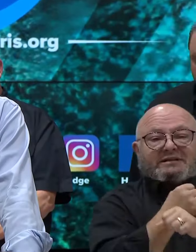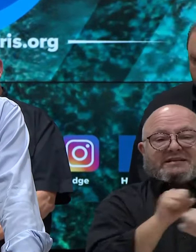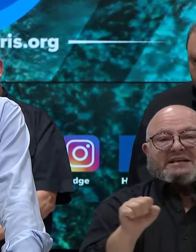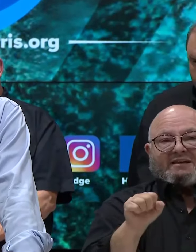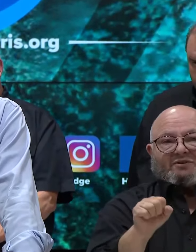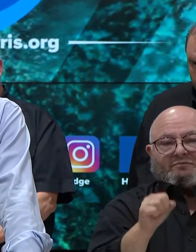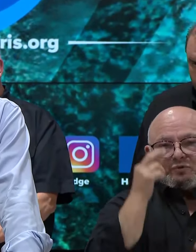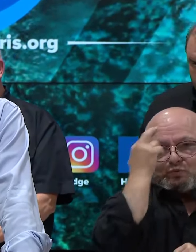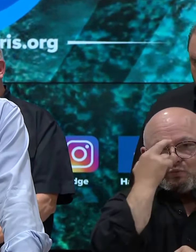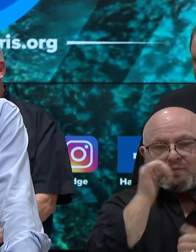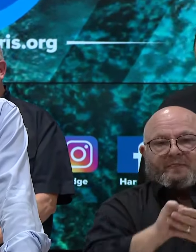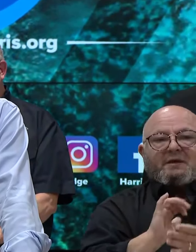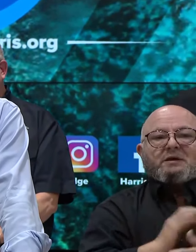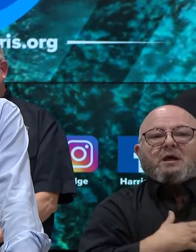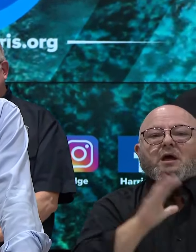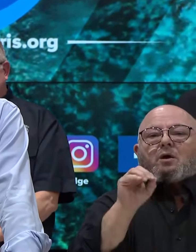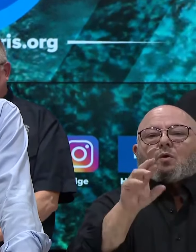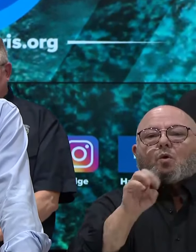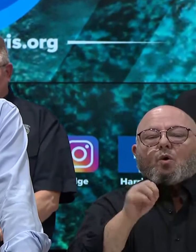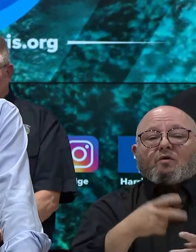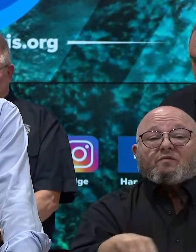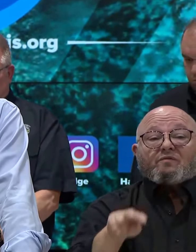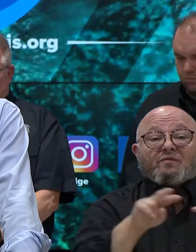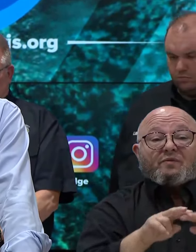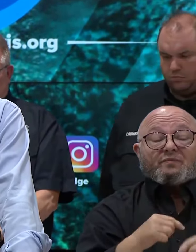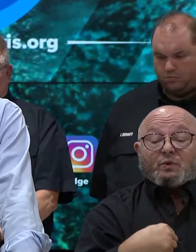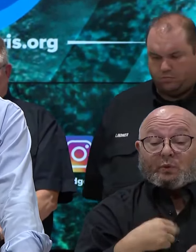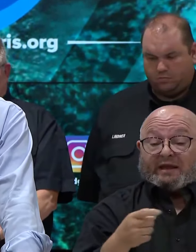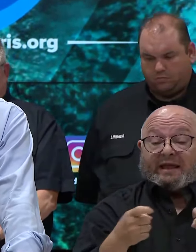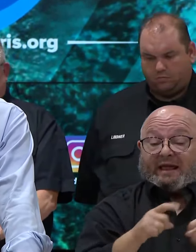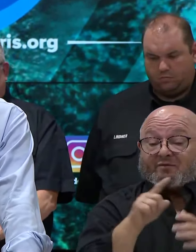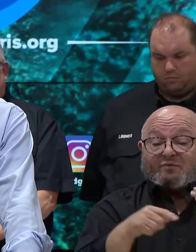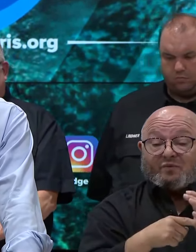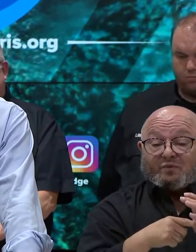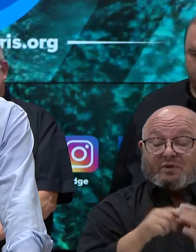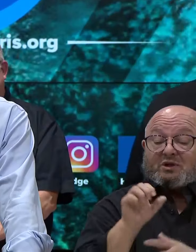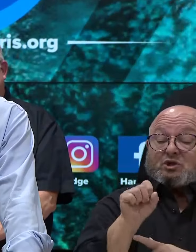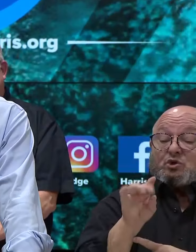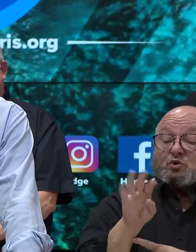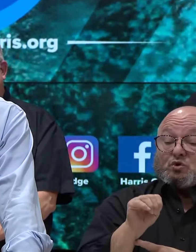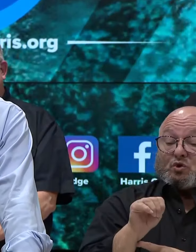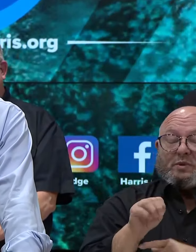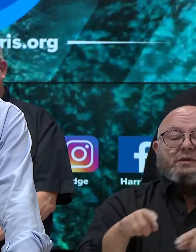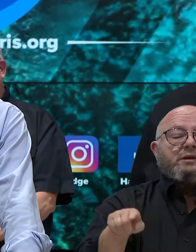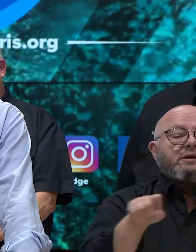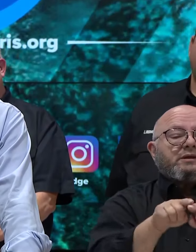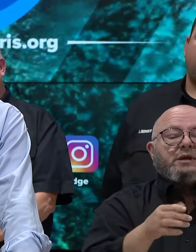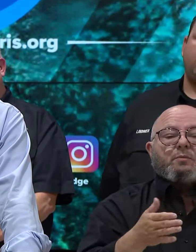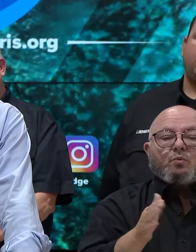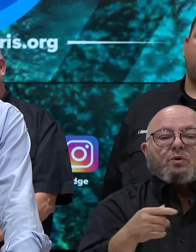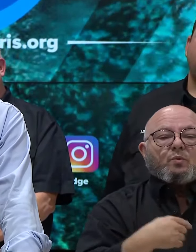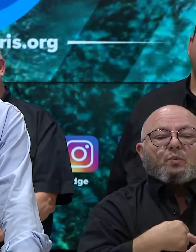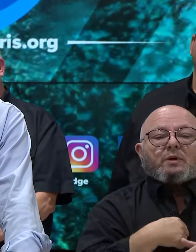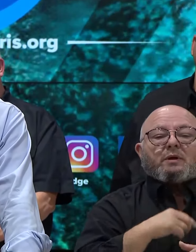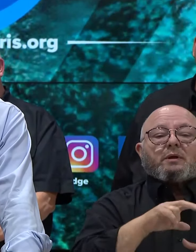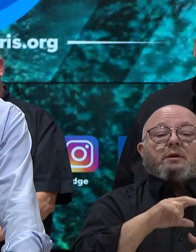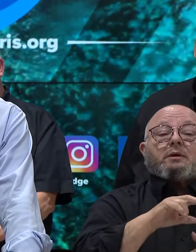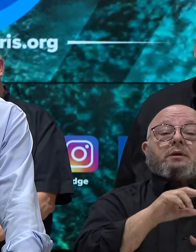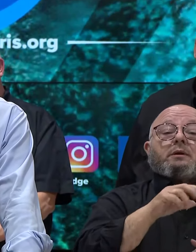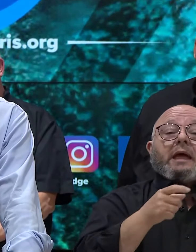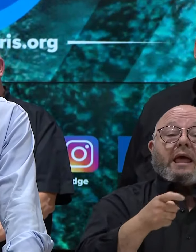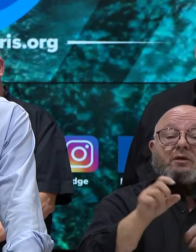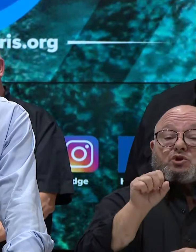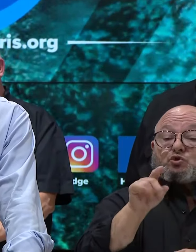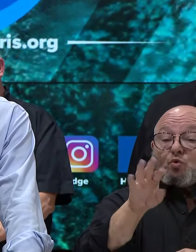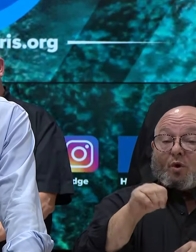Safety reasons, that's our core value. And I'll tell you, we handled this storm the same way we handled the storm in May,